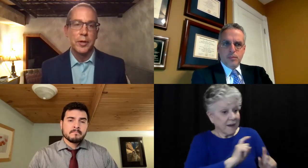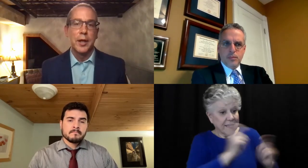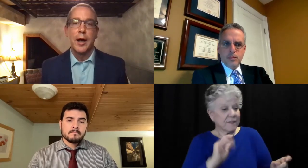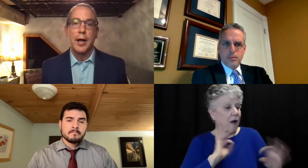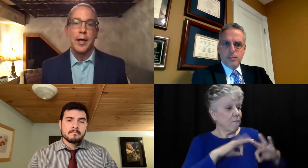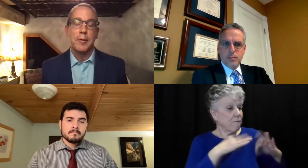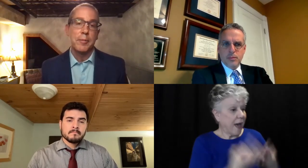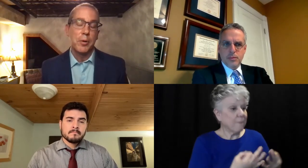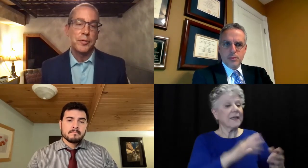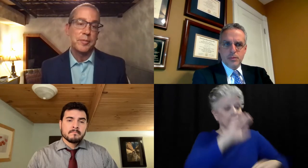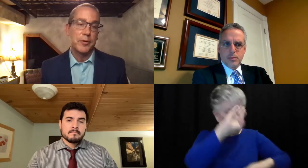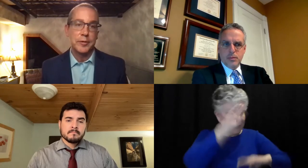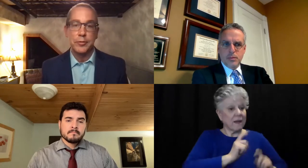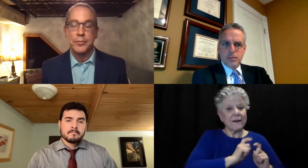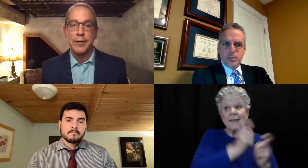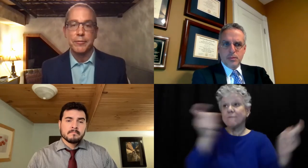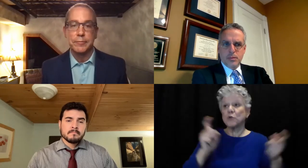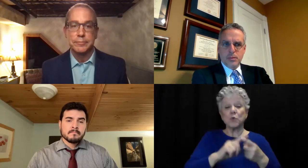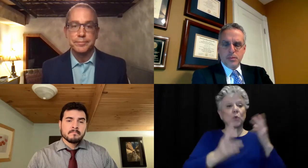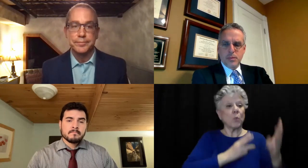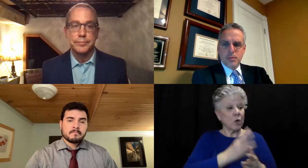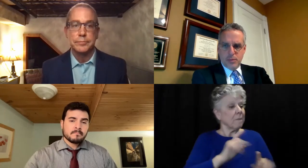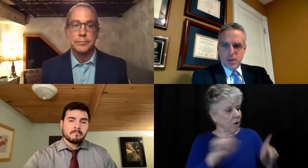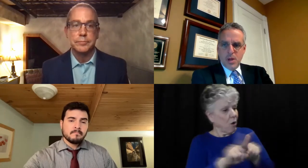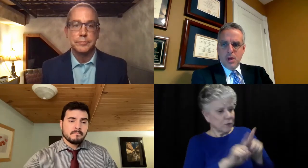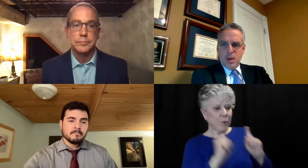world, and most especially to himself.